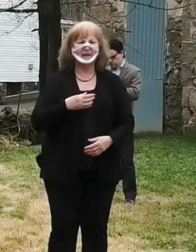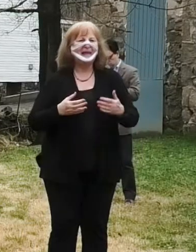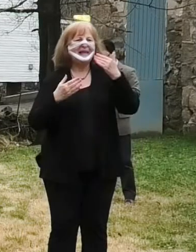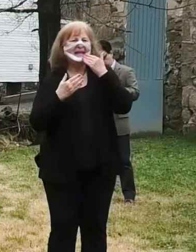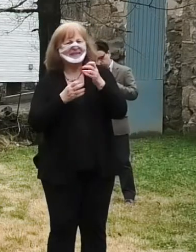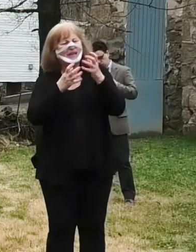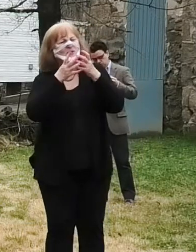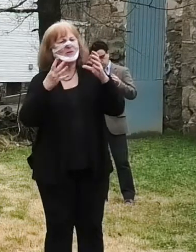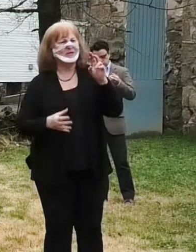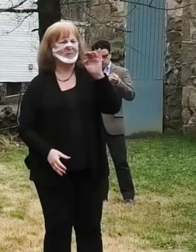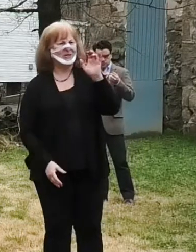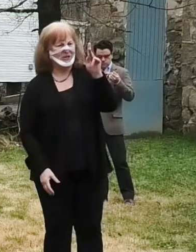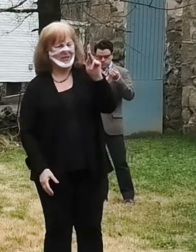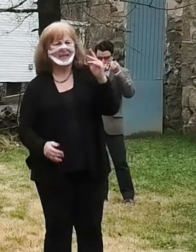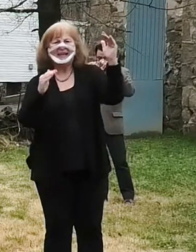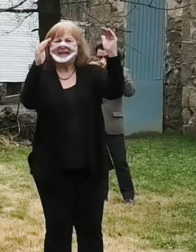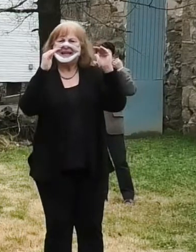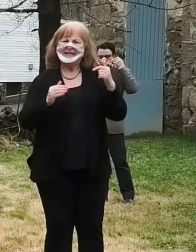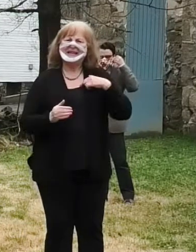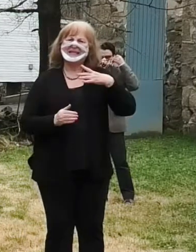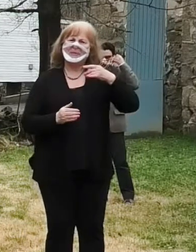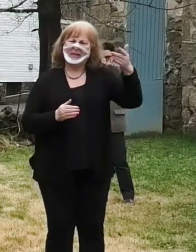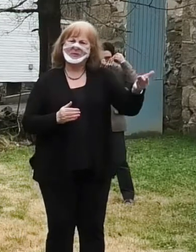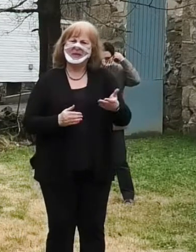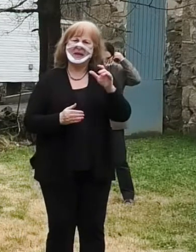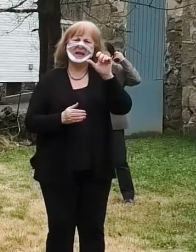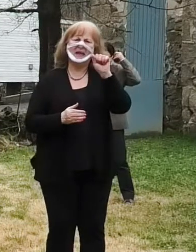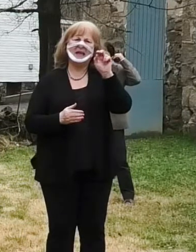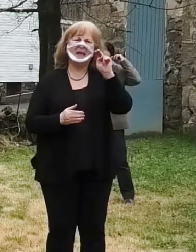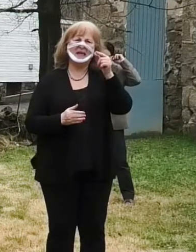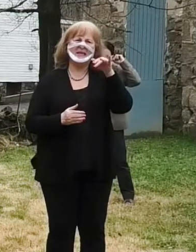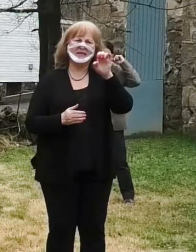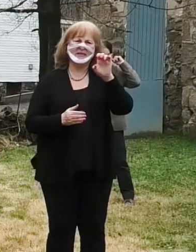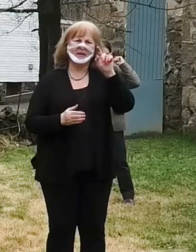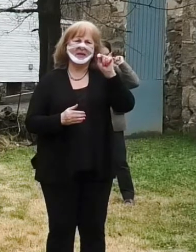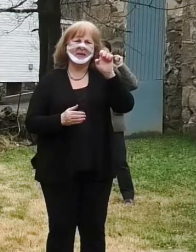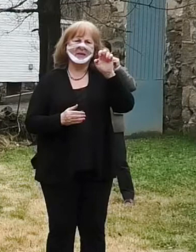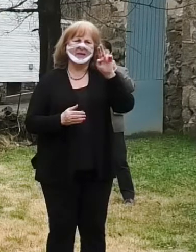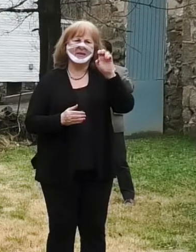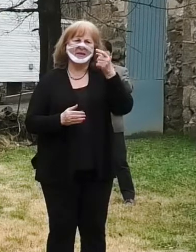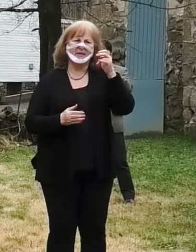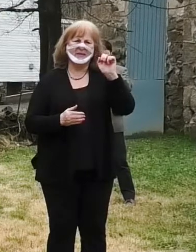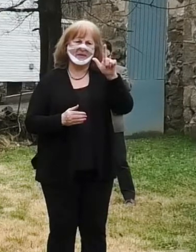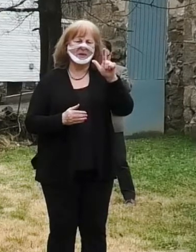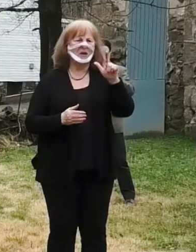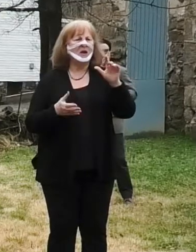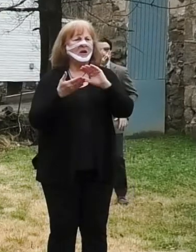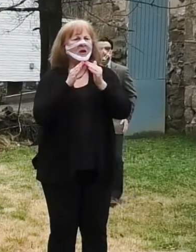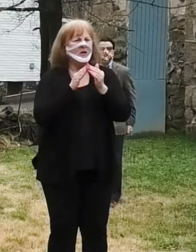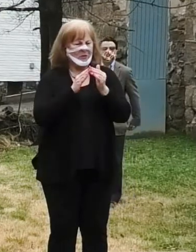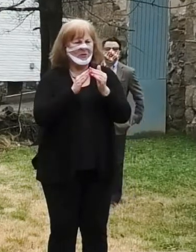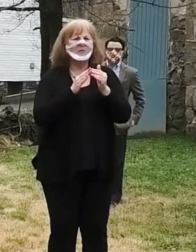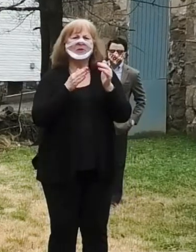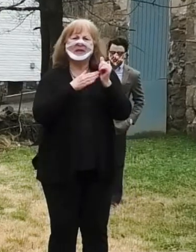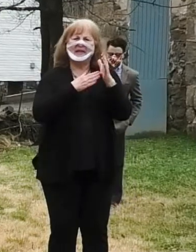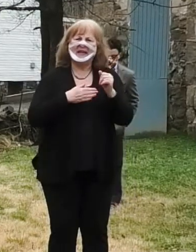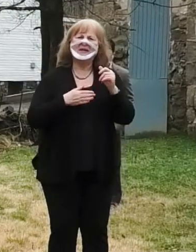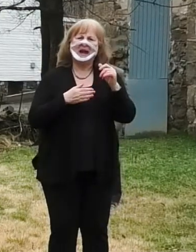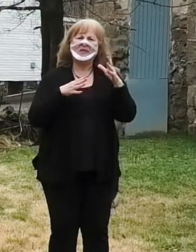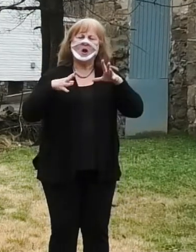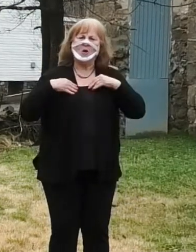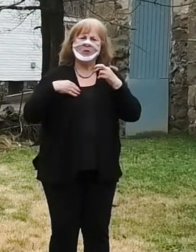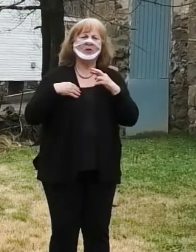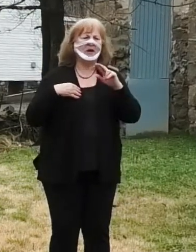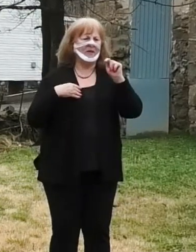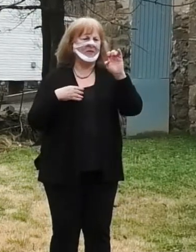Thank you so much, Nick. Next, I would like to introduce Angie Tersiguel, community leader and owner of Tersigel's French Country